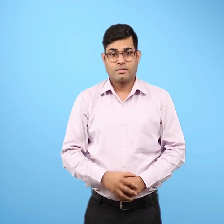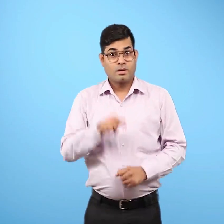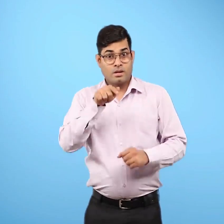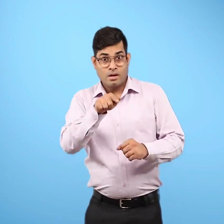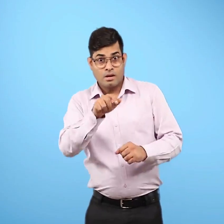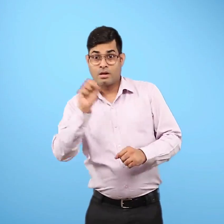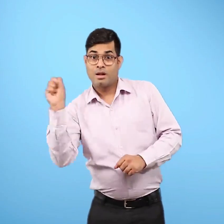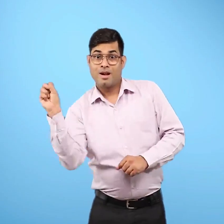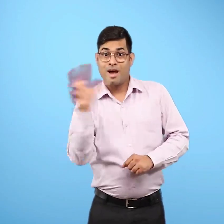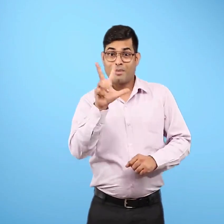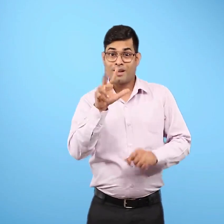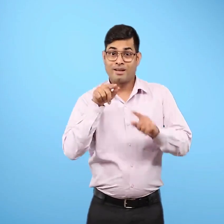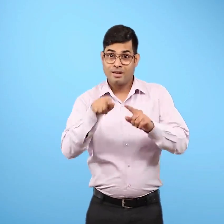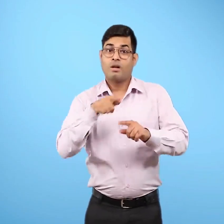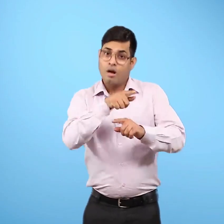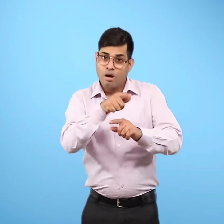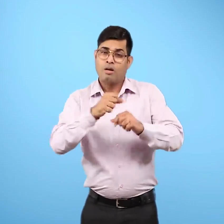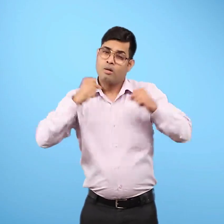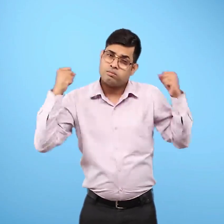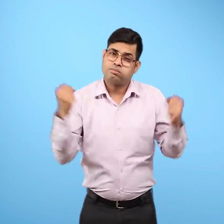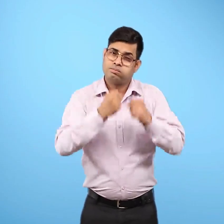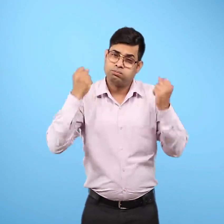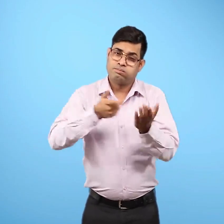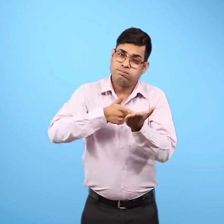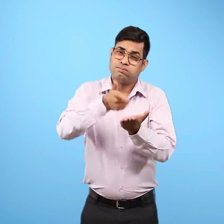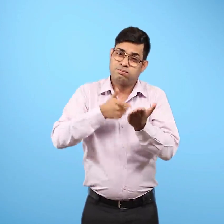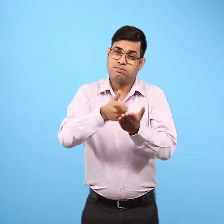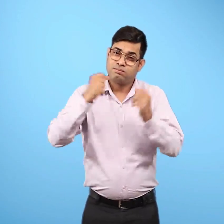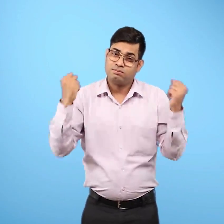If he works for 8 weeks on the farm, how much will he earn?